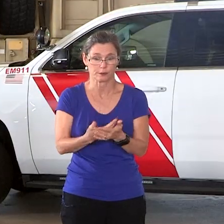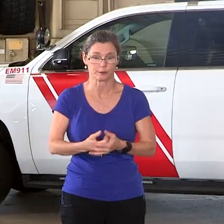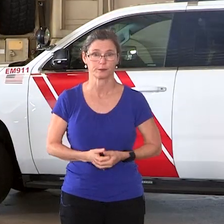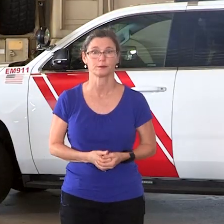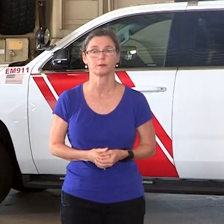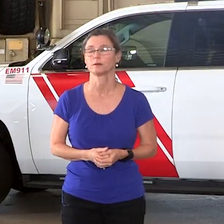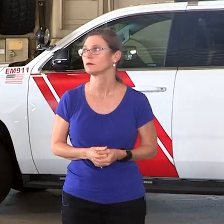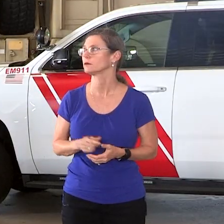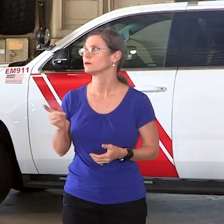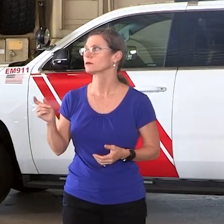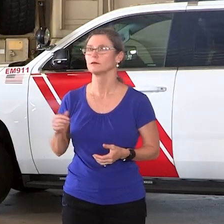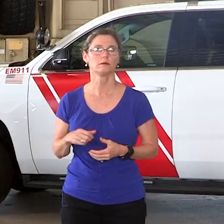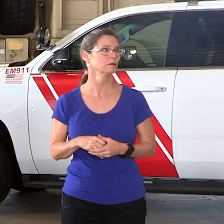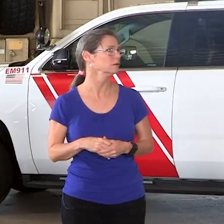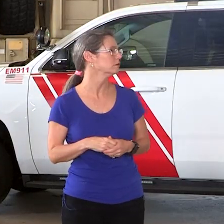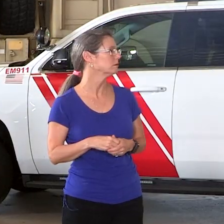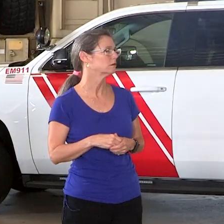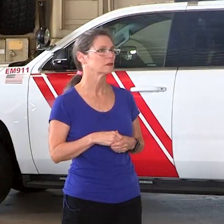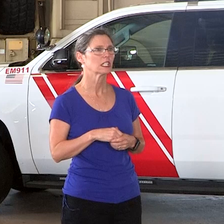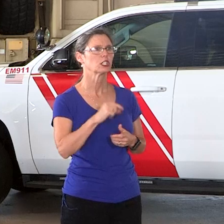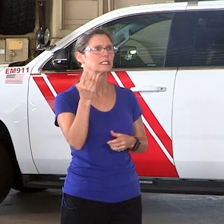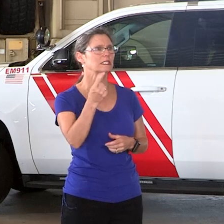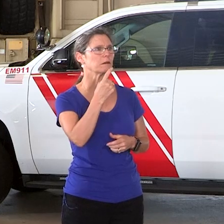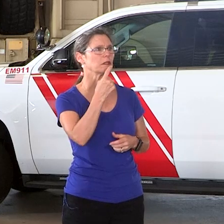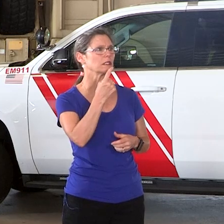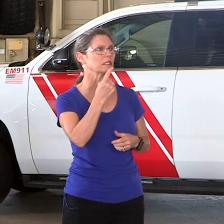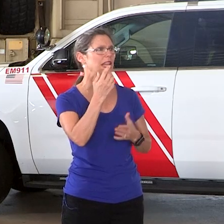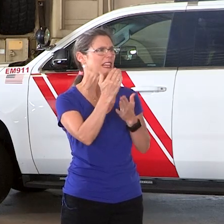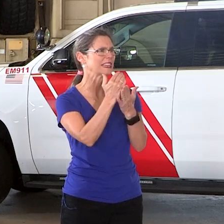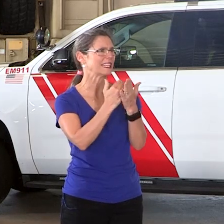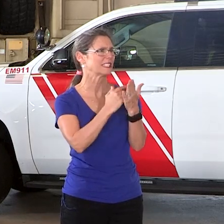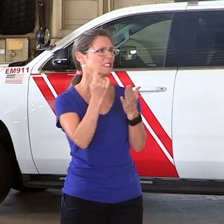I don't have the exact list. Could someone bring me that list?